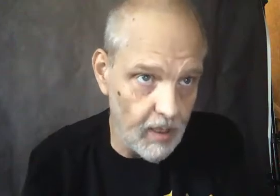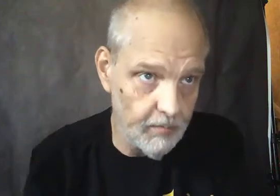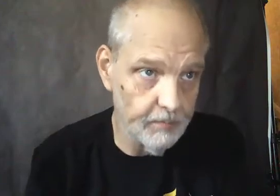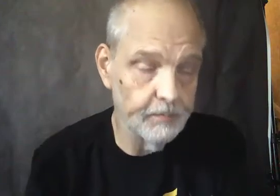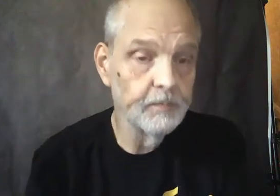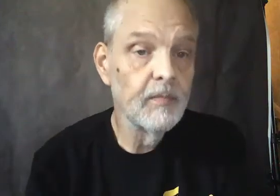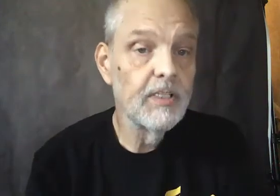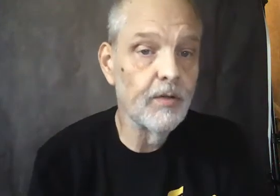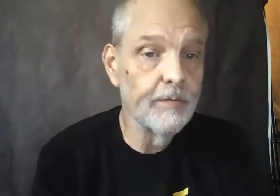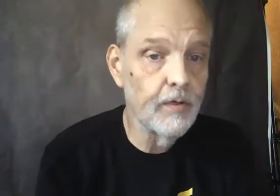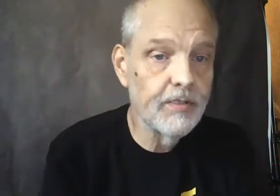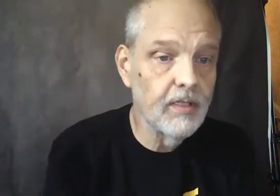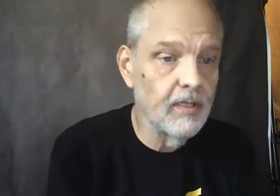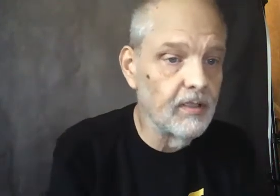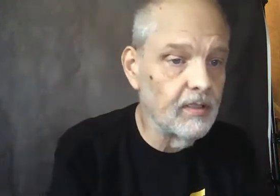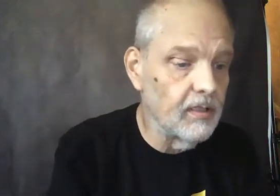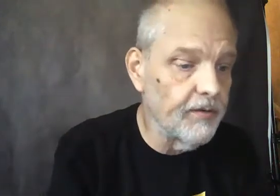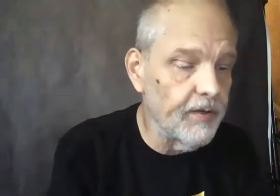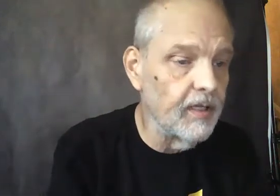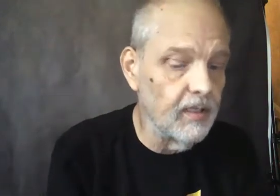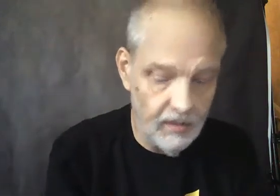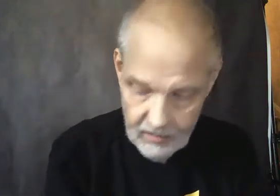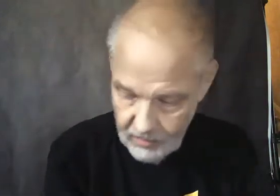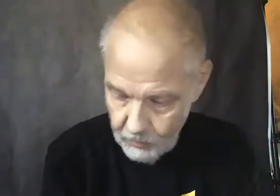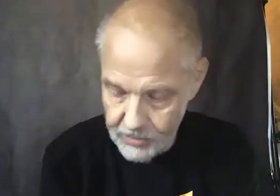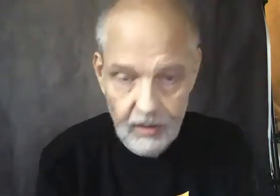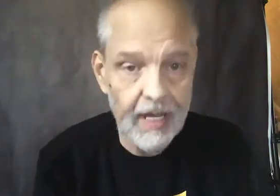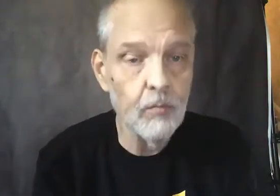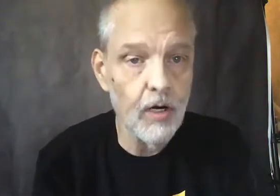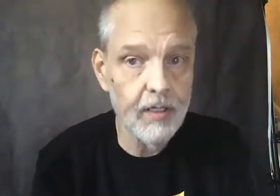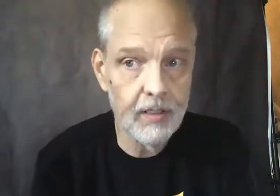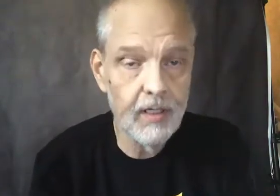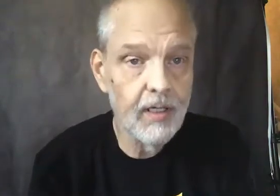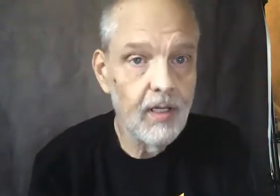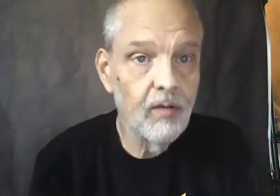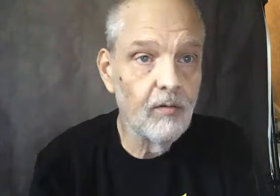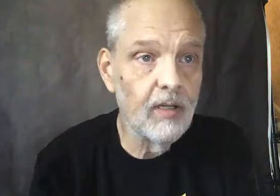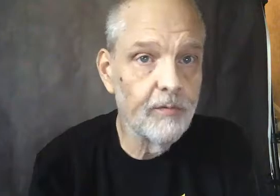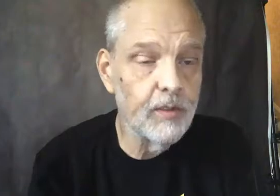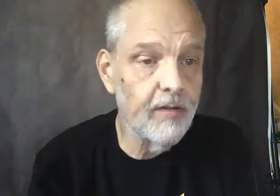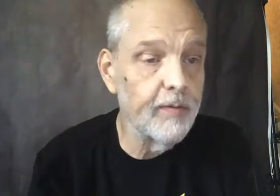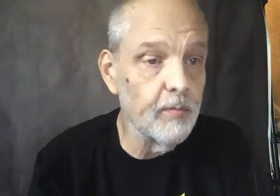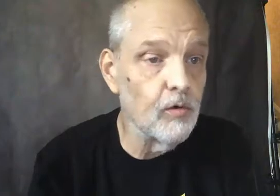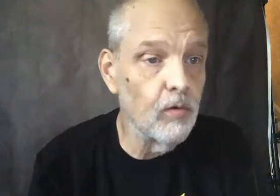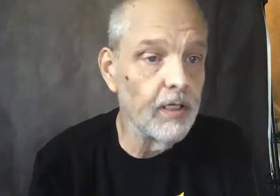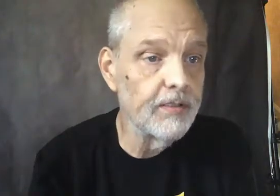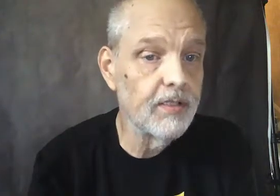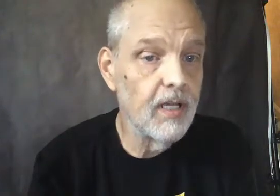time. So the first thing that was a landmark for deaf people was